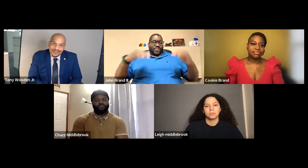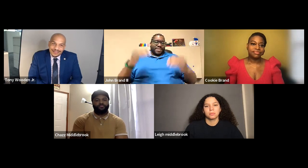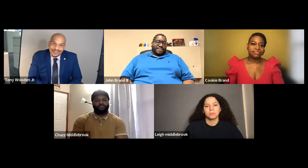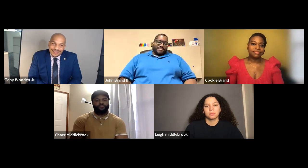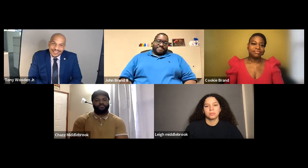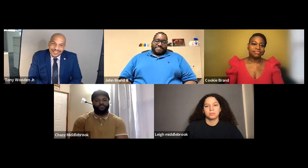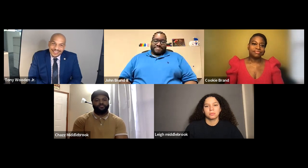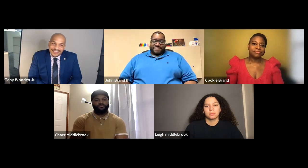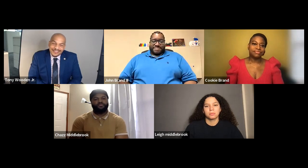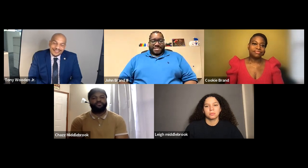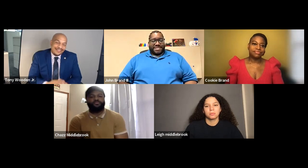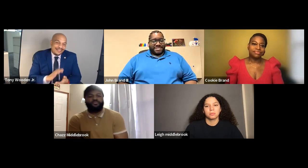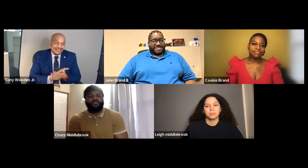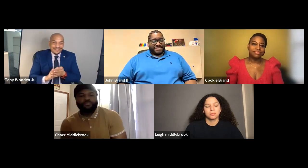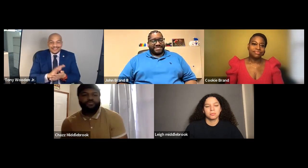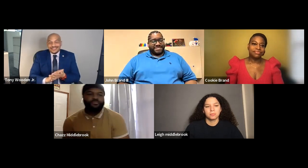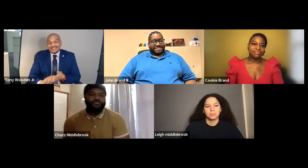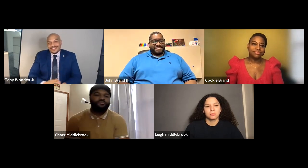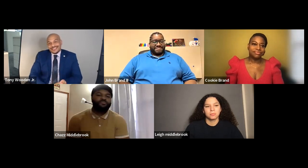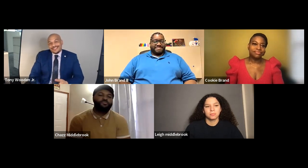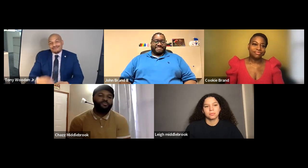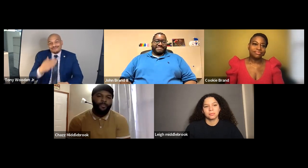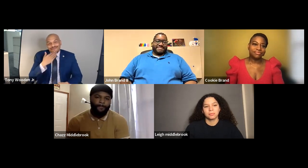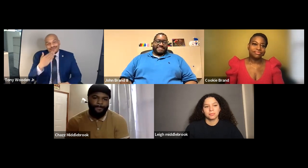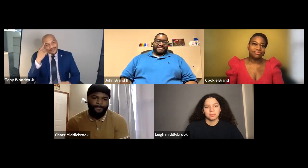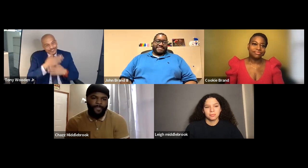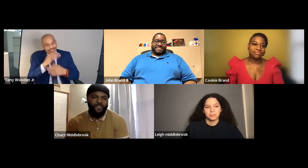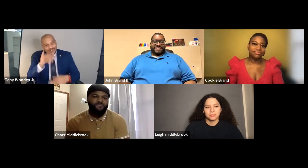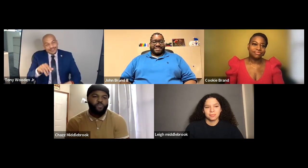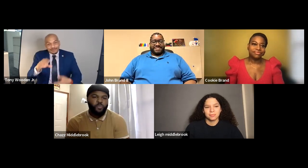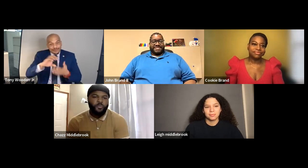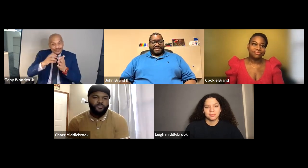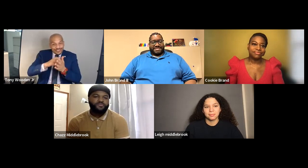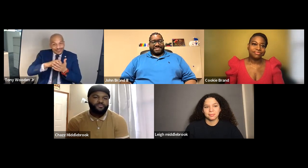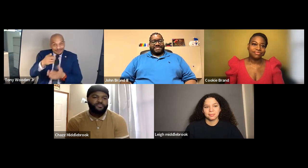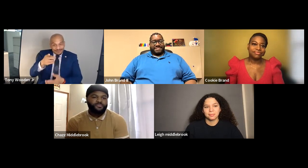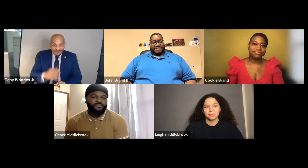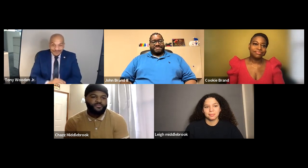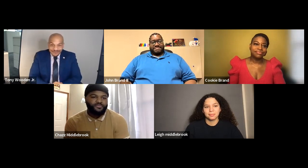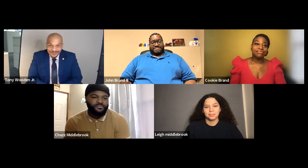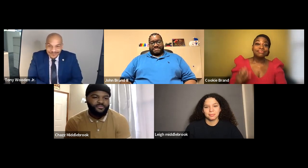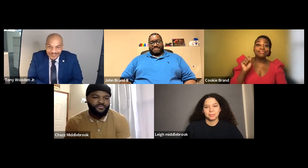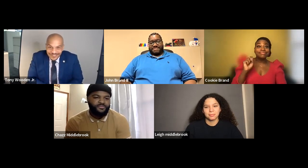to language and to have such an incredibly diverse family. It was a true privilege. Tony's saying, yeah, thanks for sharing that. Cookie, you're up